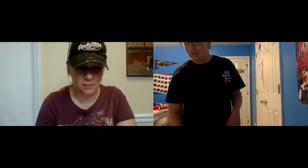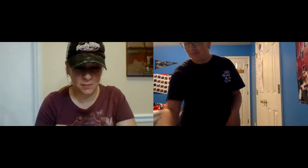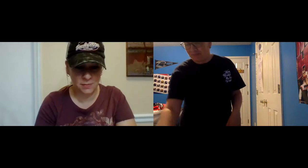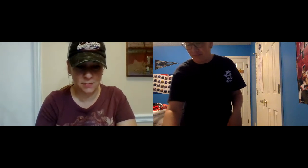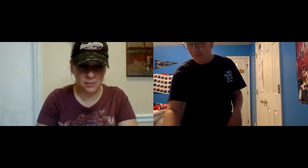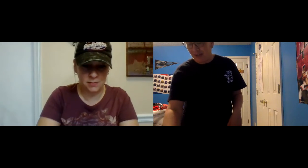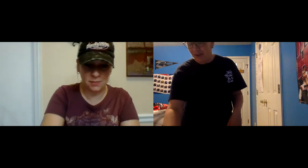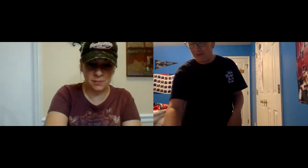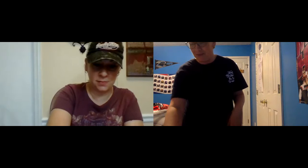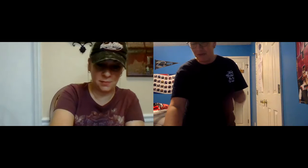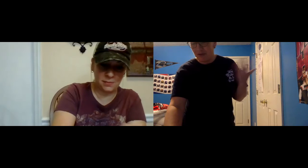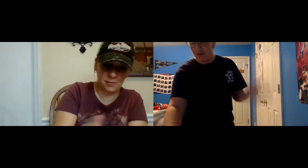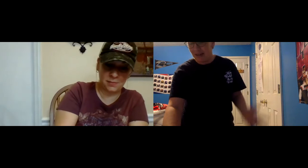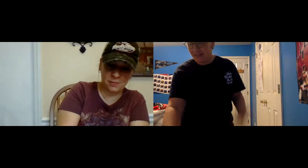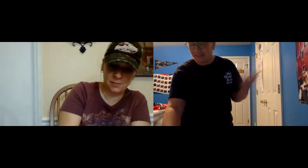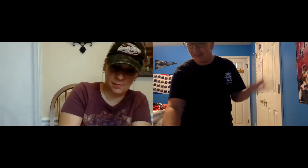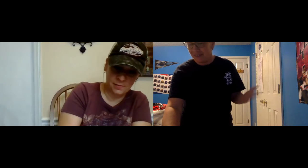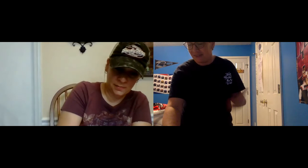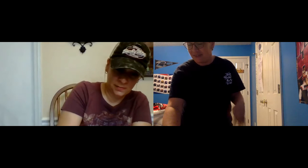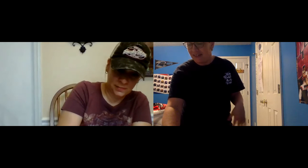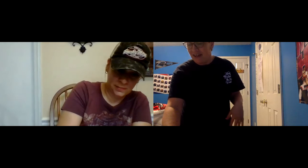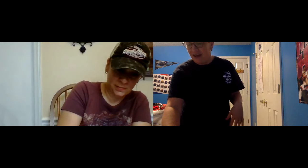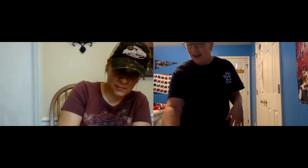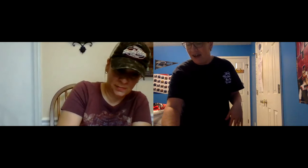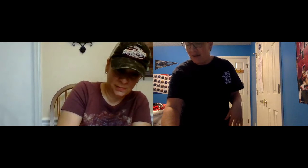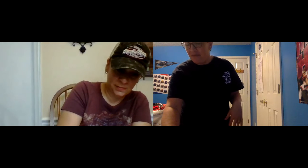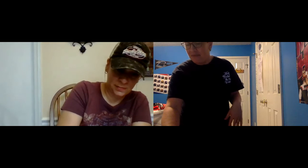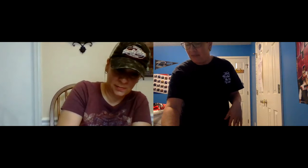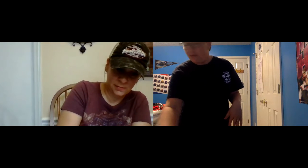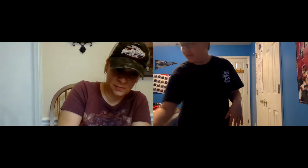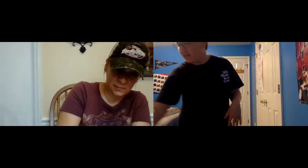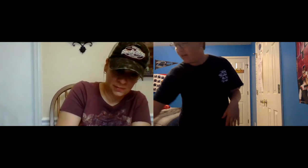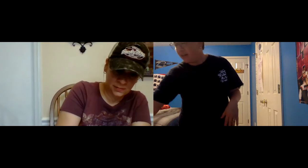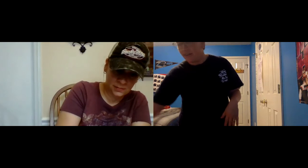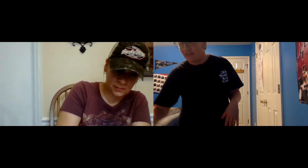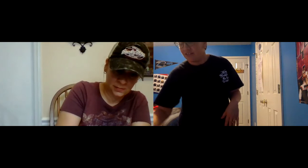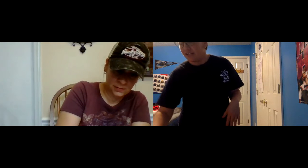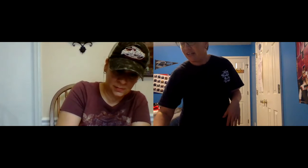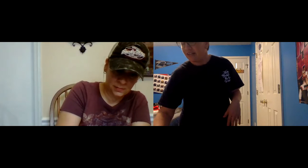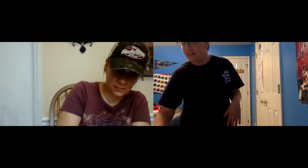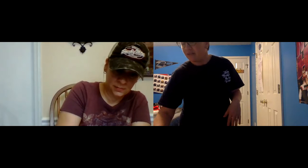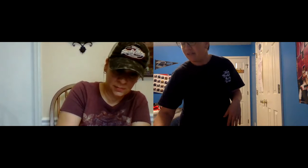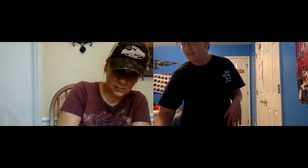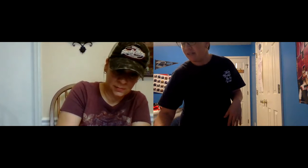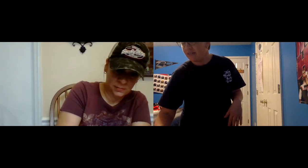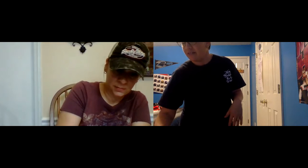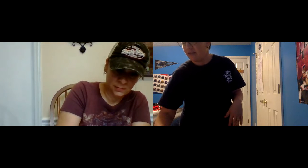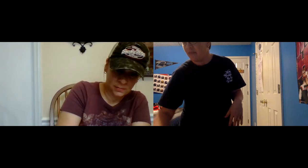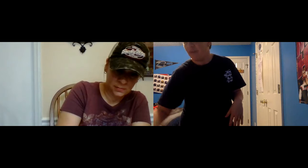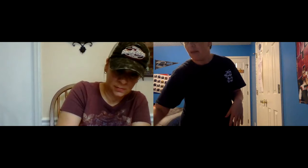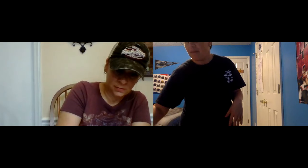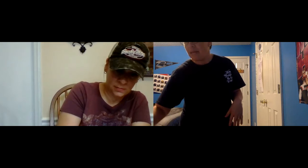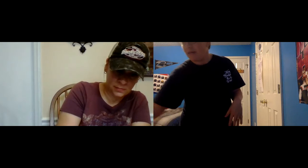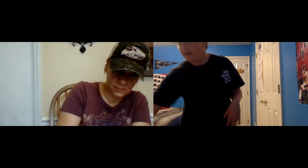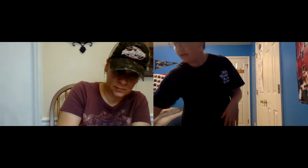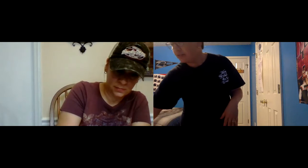weird. But who am I, so then we've got, I can't see what that says. Then